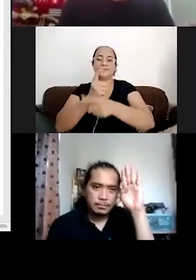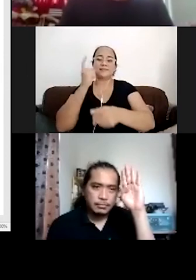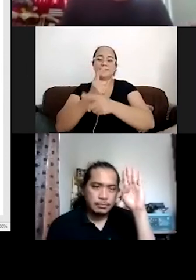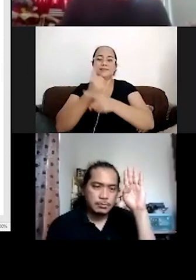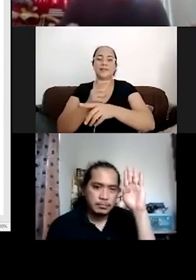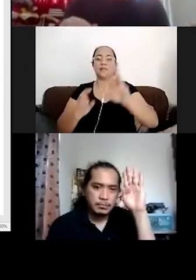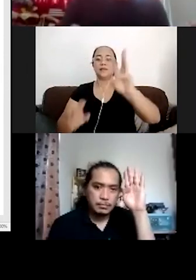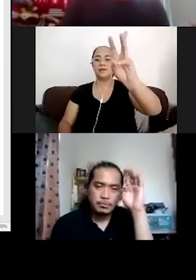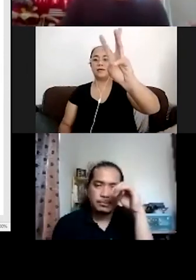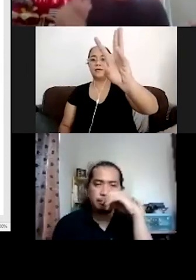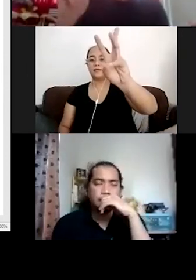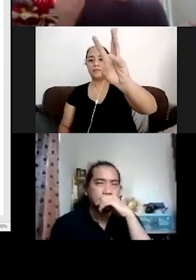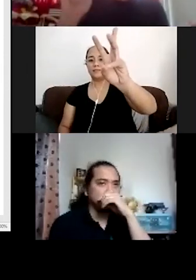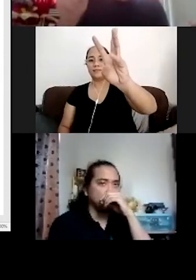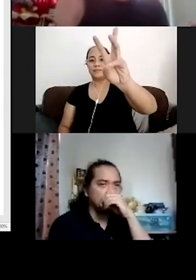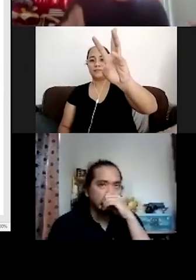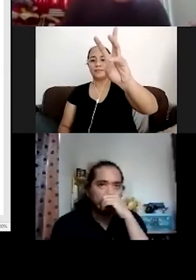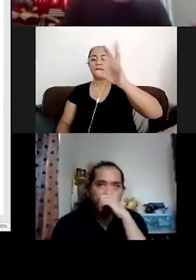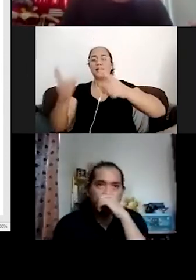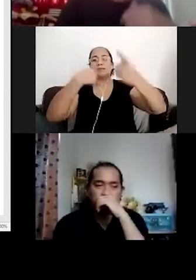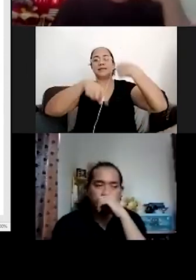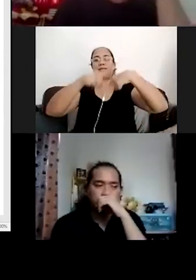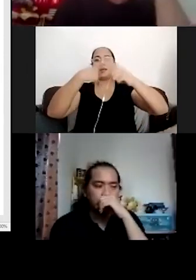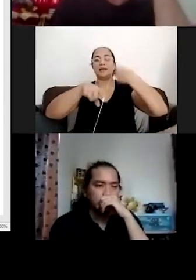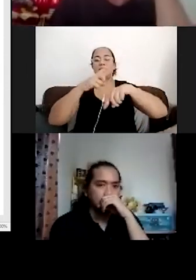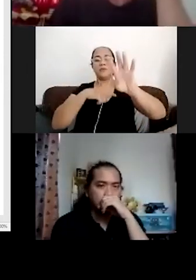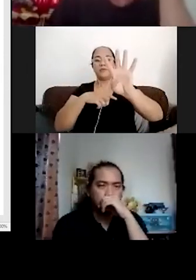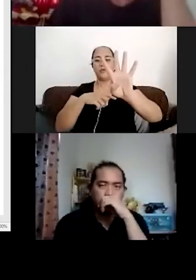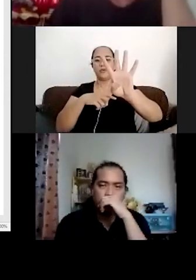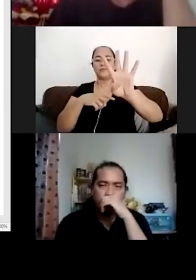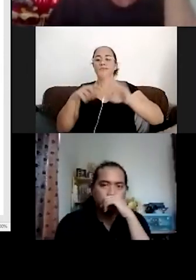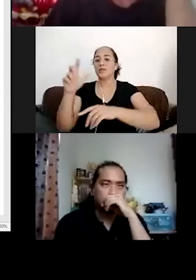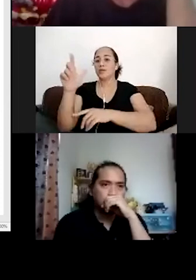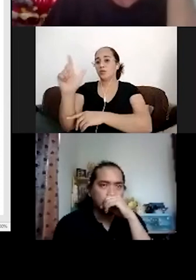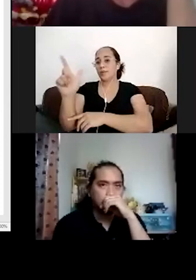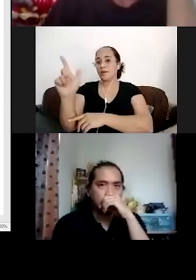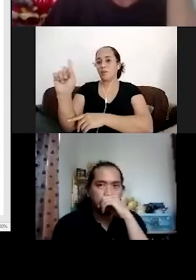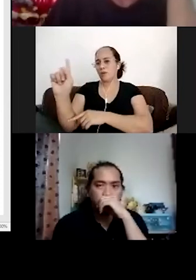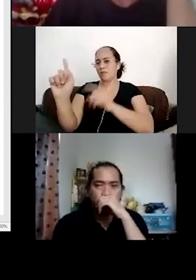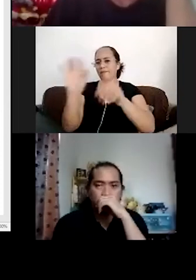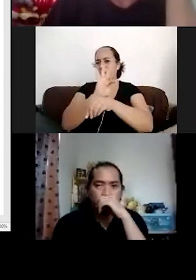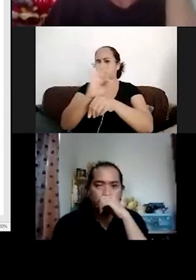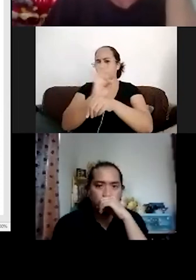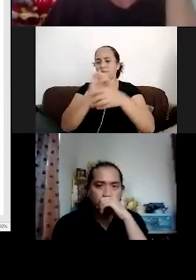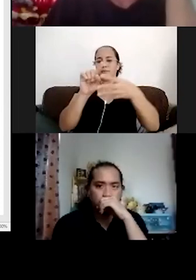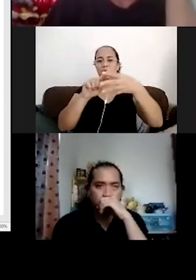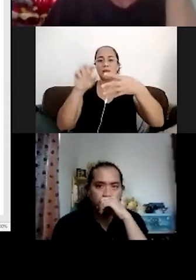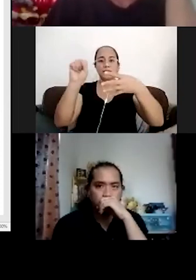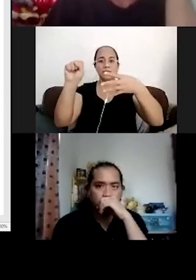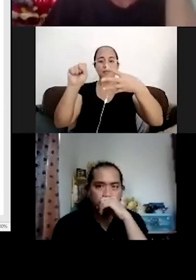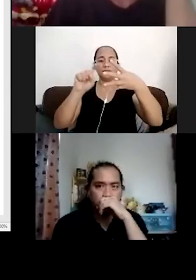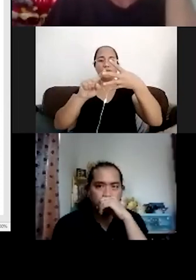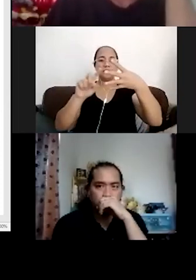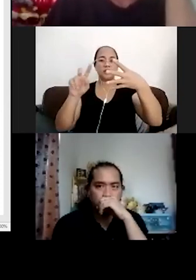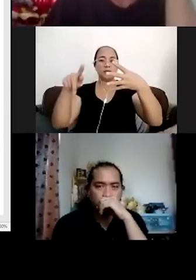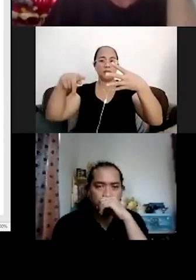16, sign number 4 in the sentence. 20 functions as A, a subject, B, a